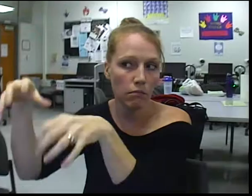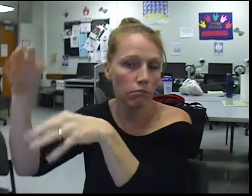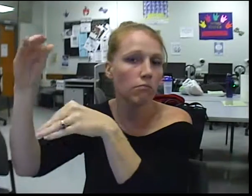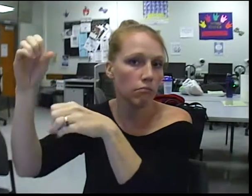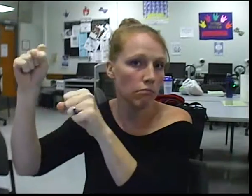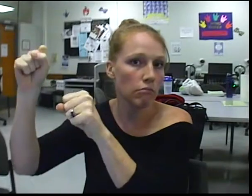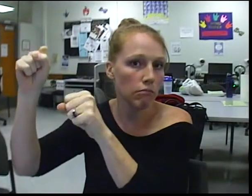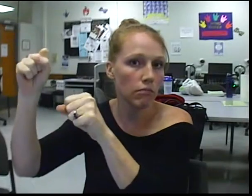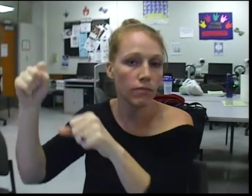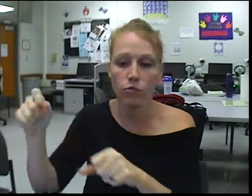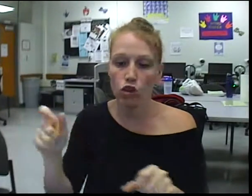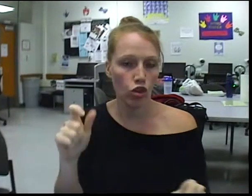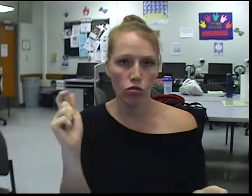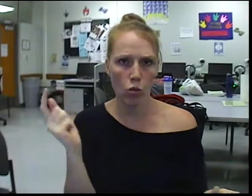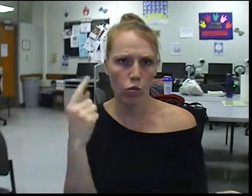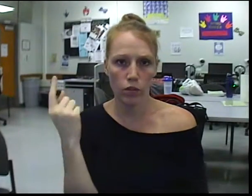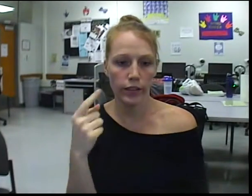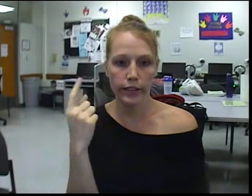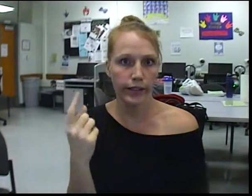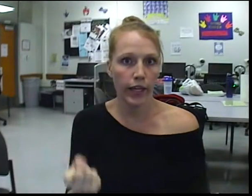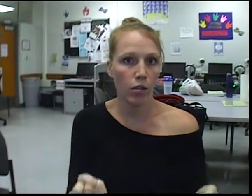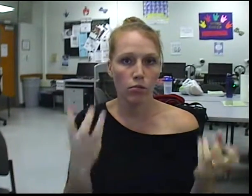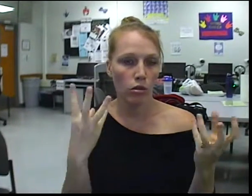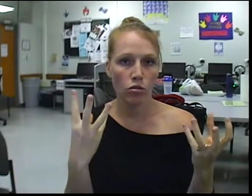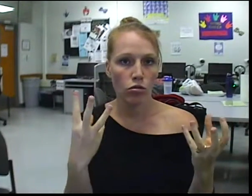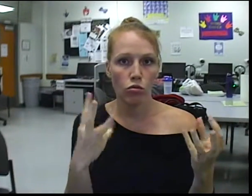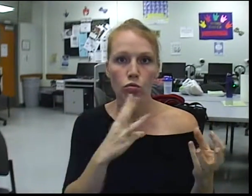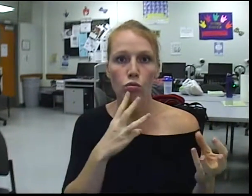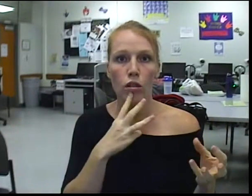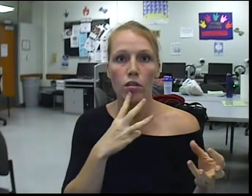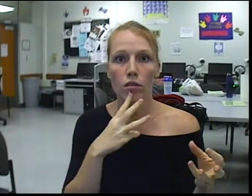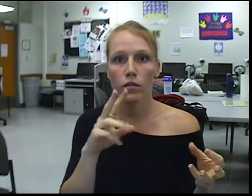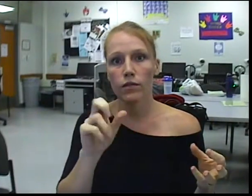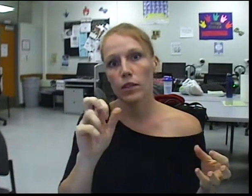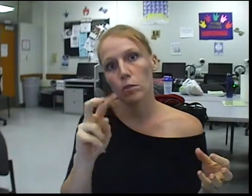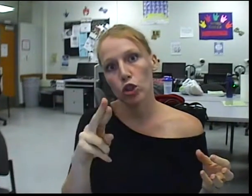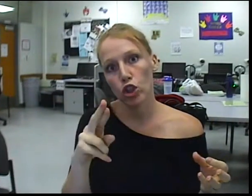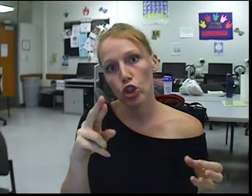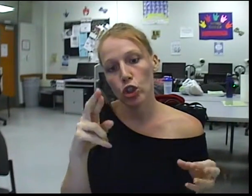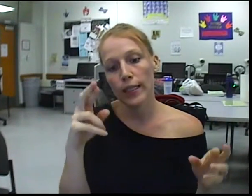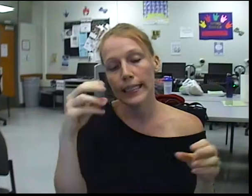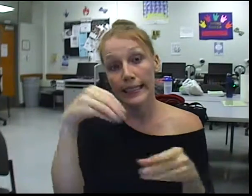at that point. How much moisture or water vapor is currently trapped in the atmosphere? That's absolute humidity.